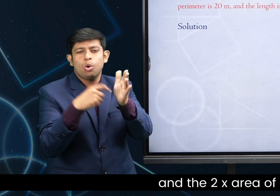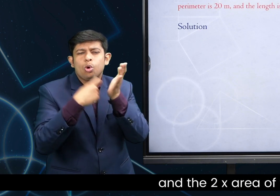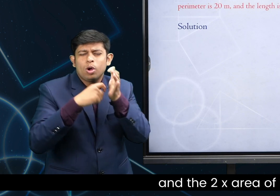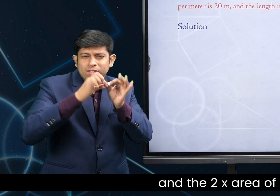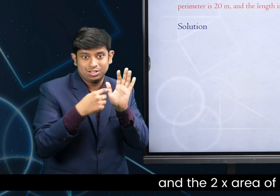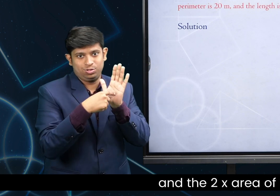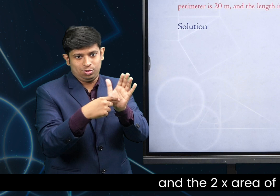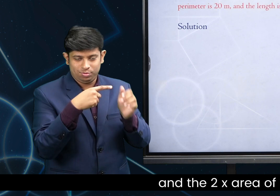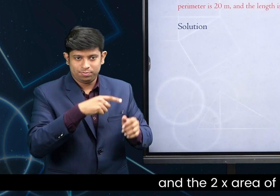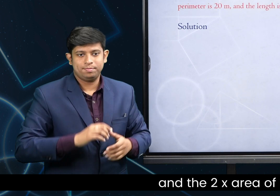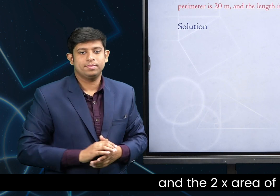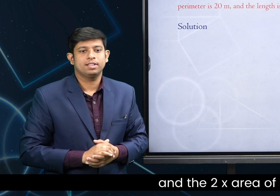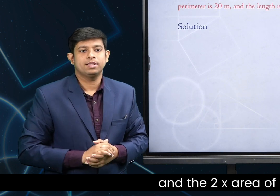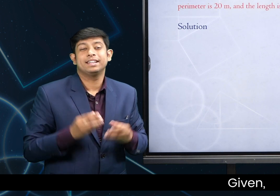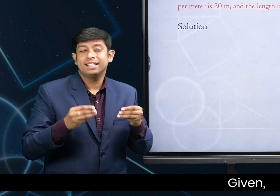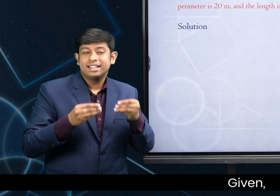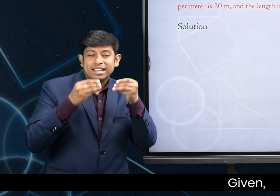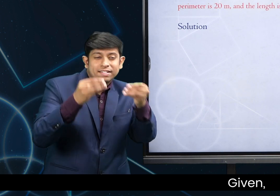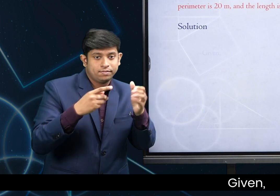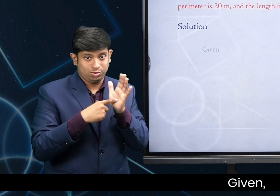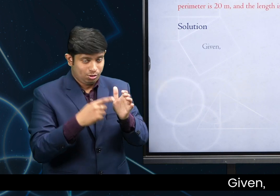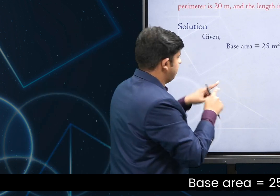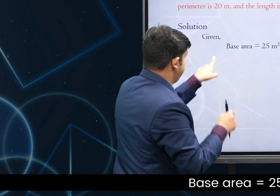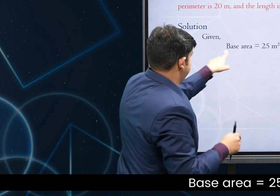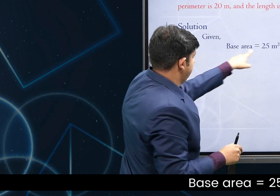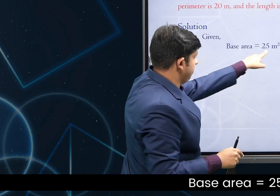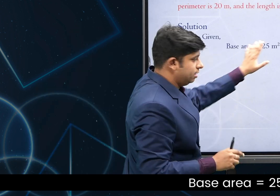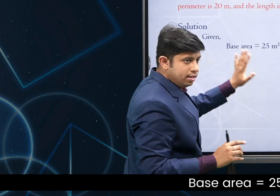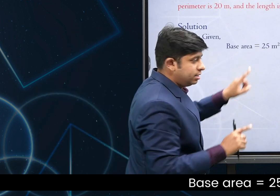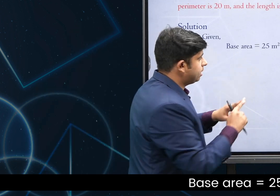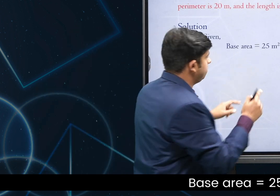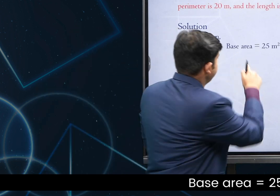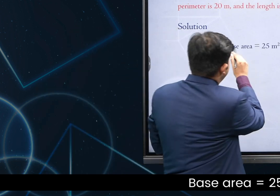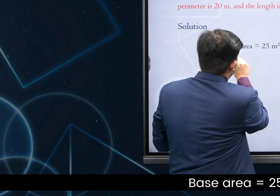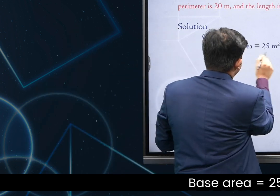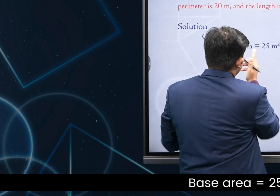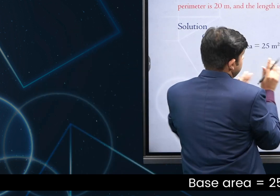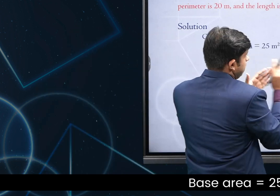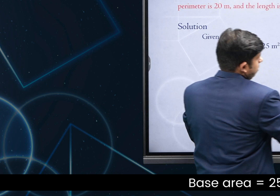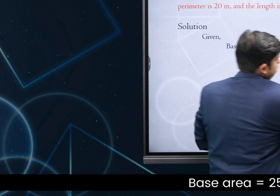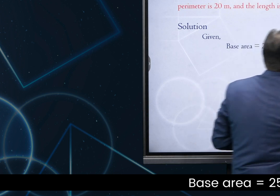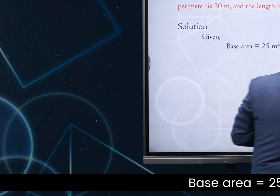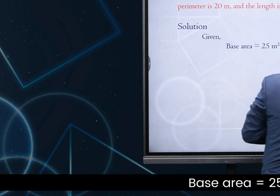the 2 times the area of base. Given base area is equal to 25 meters square.